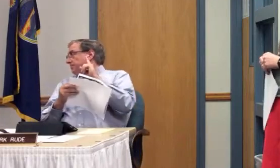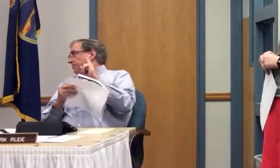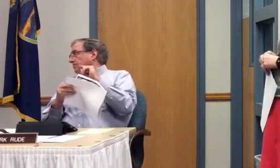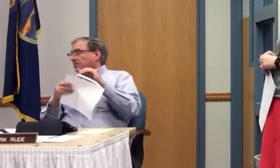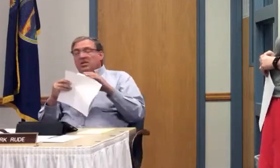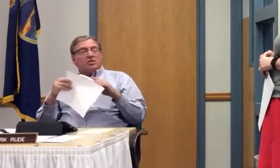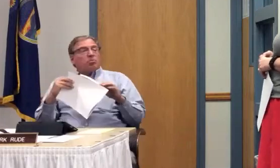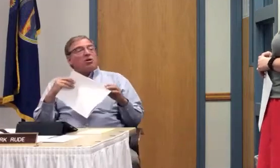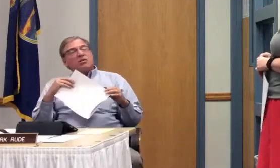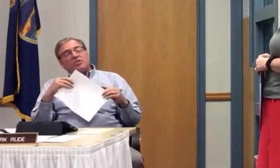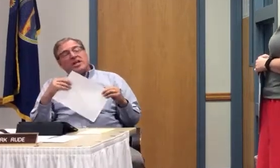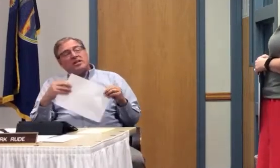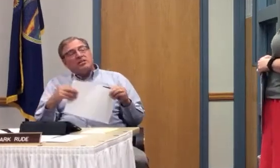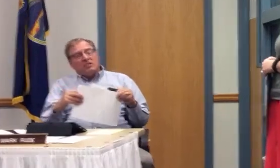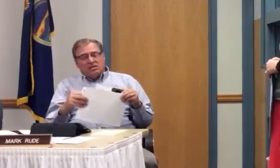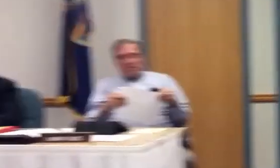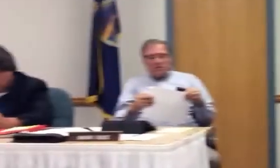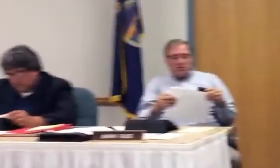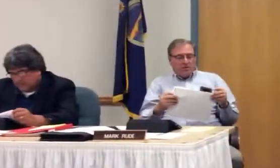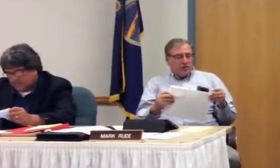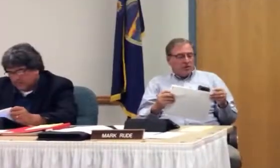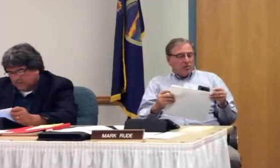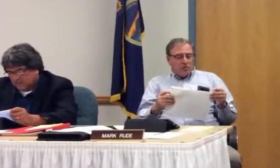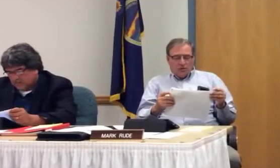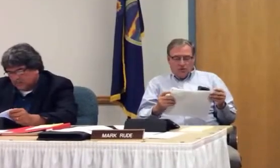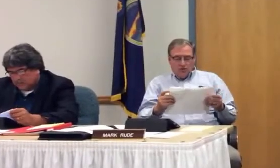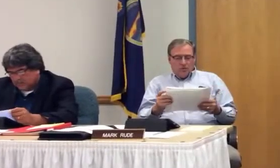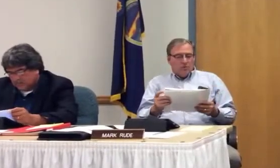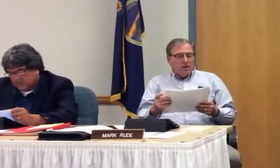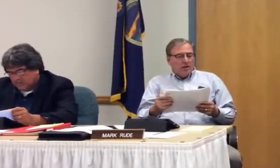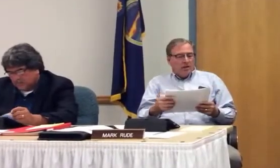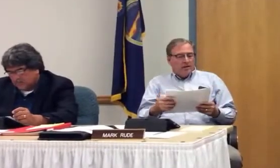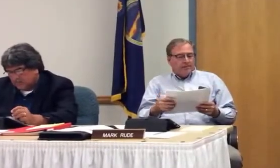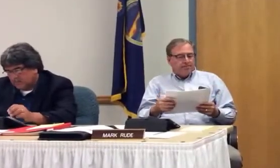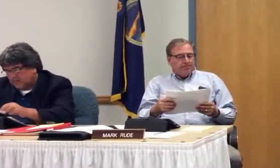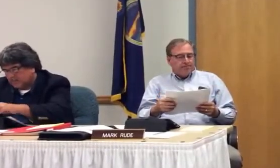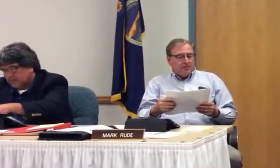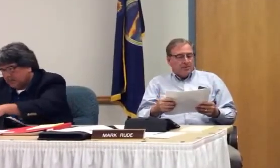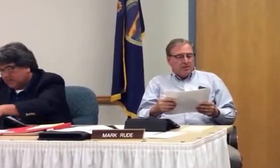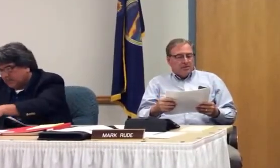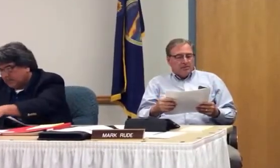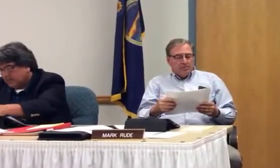Yes, question? Is part of that sort of due to